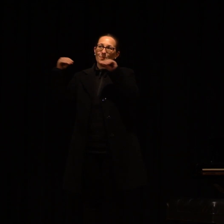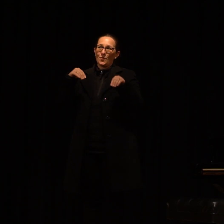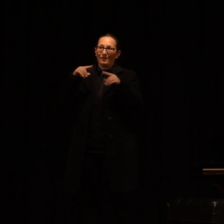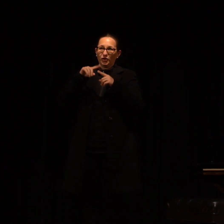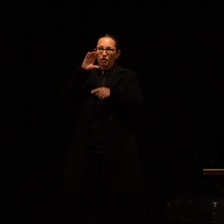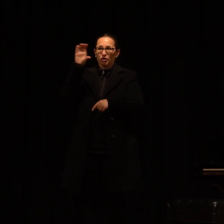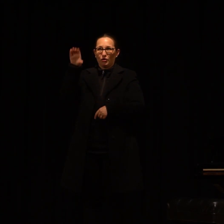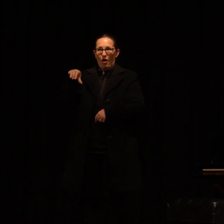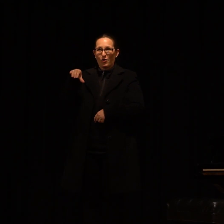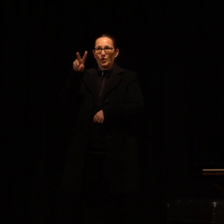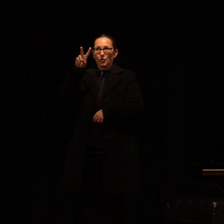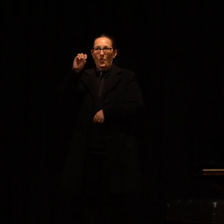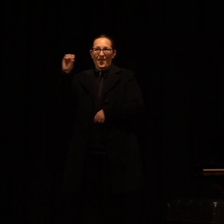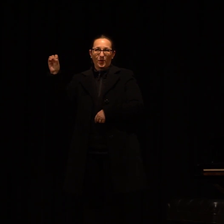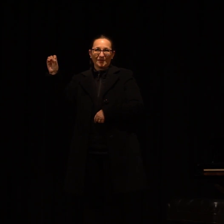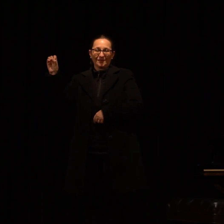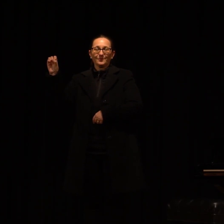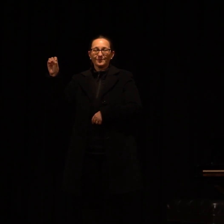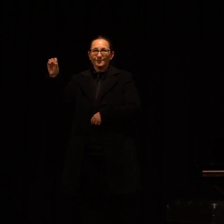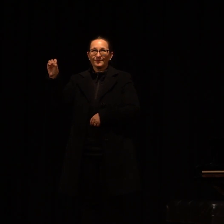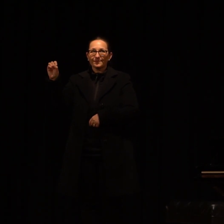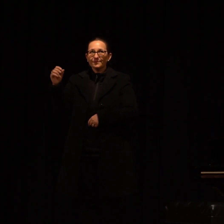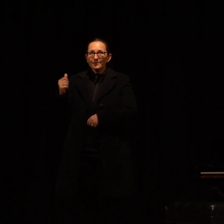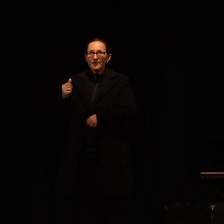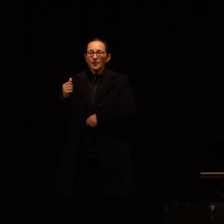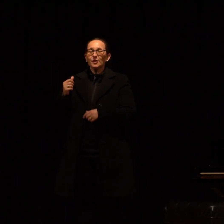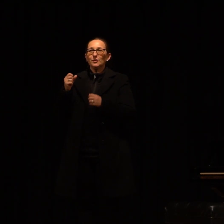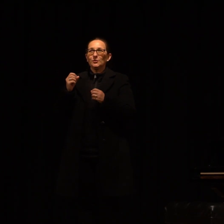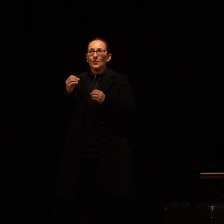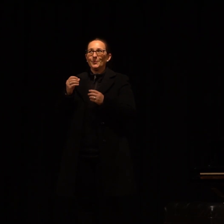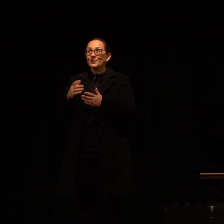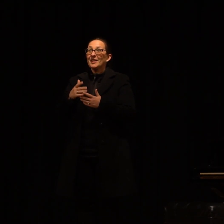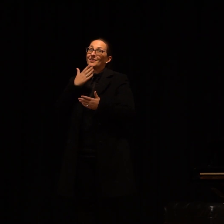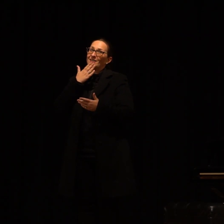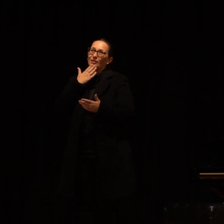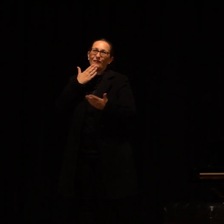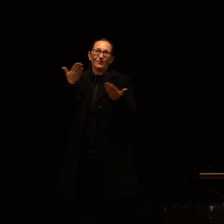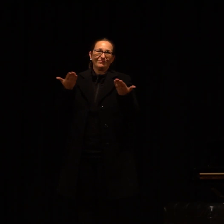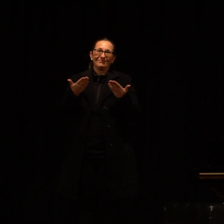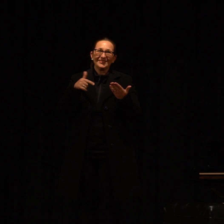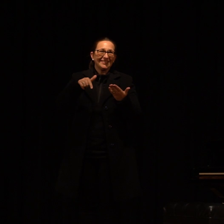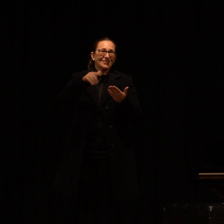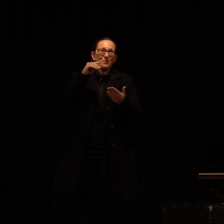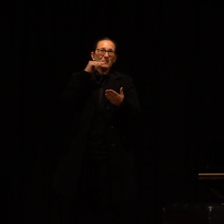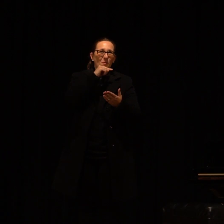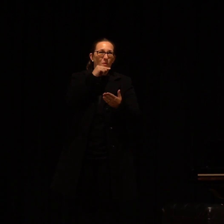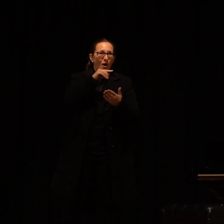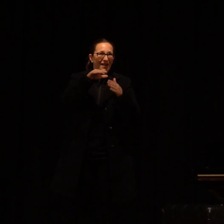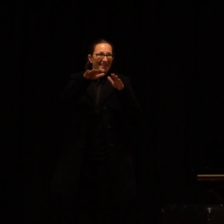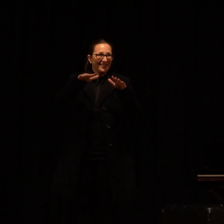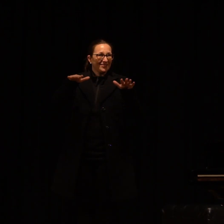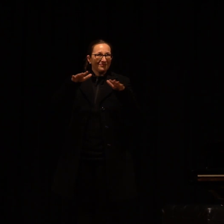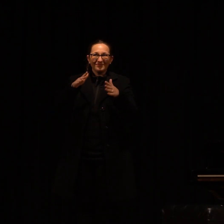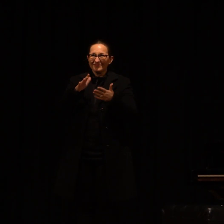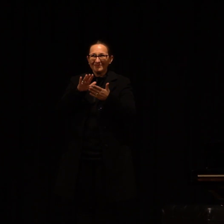I'm from Ohio, and I moved to Chicago in 2000. So thank you for having me here in